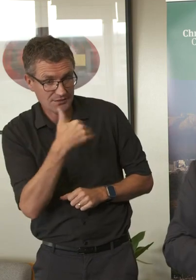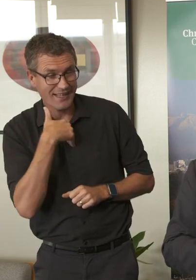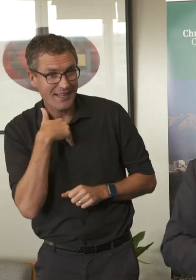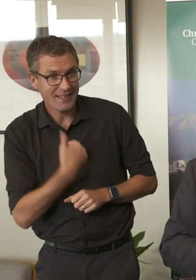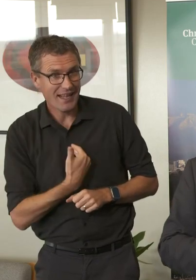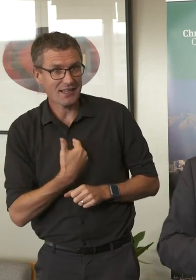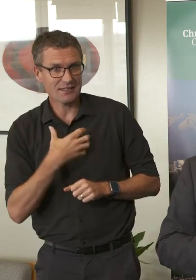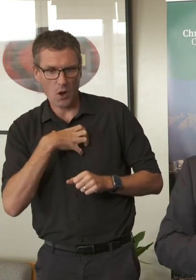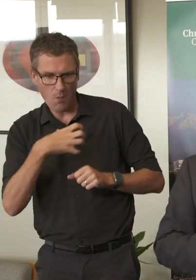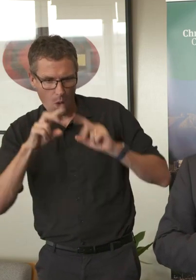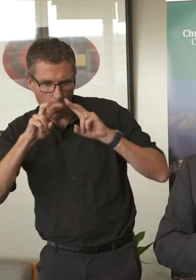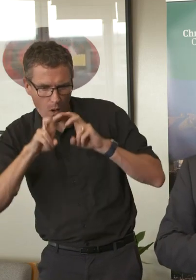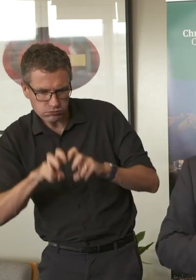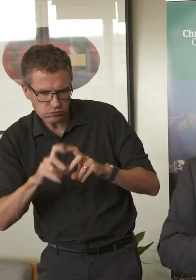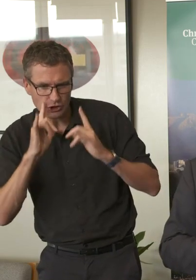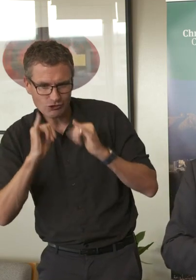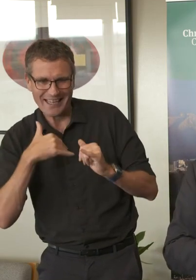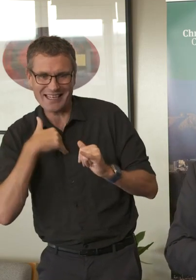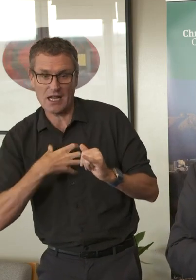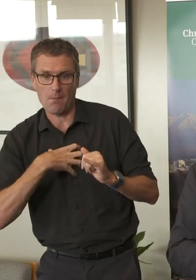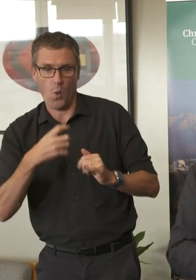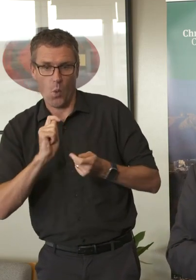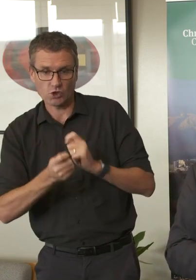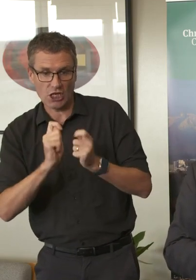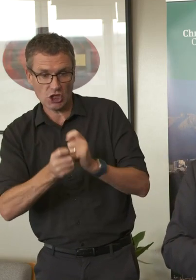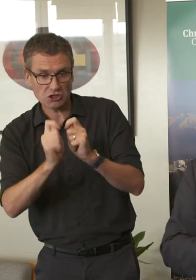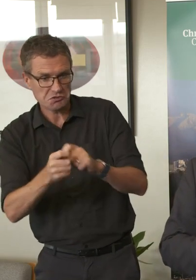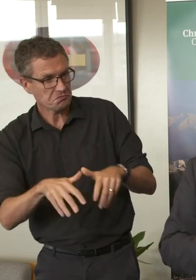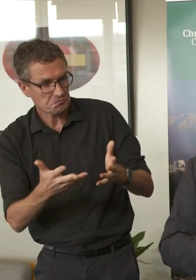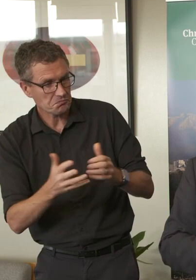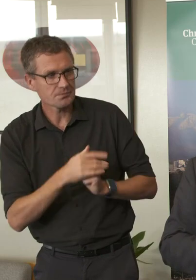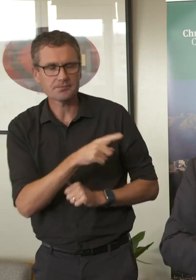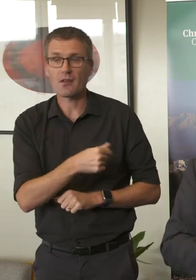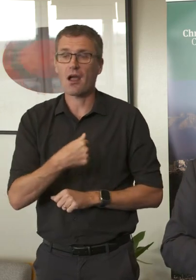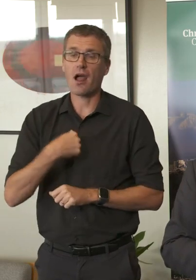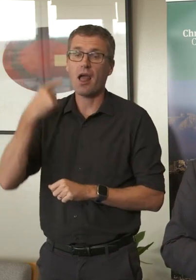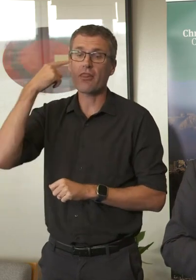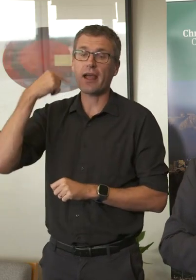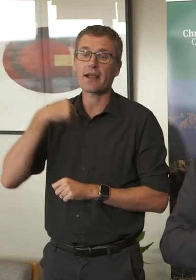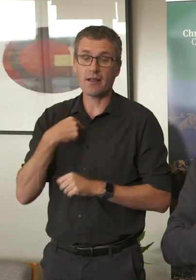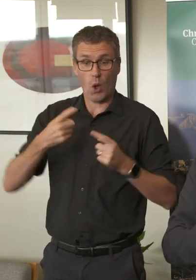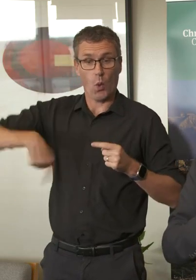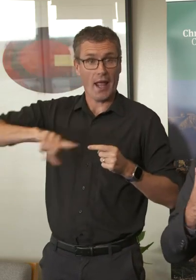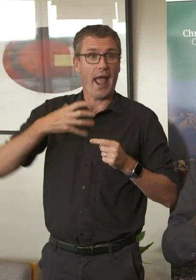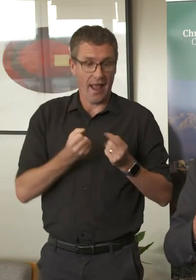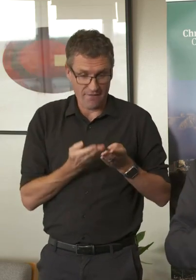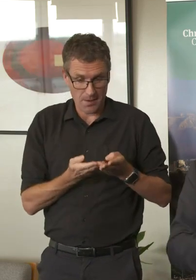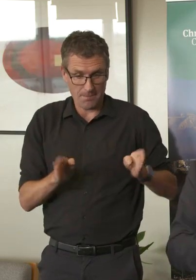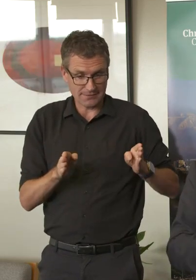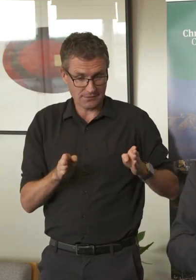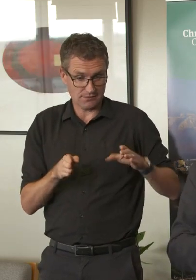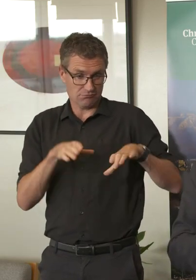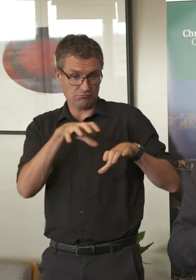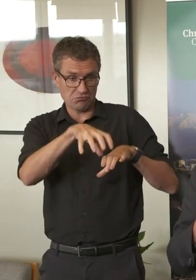whether there's more that needs to be done, or what will happen next? No, I think the ponds that we've got have been more